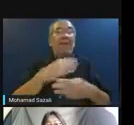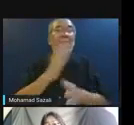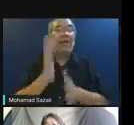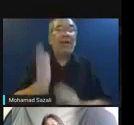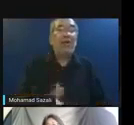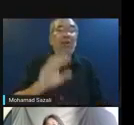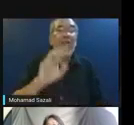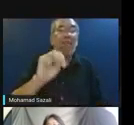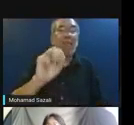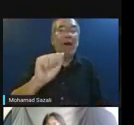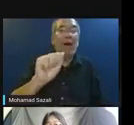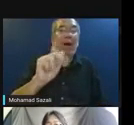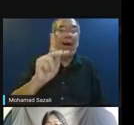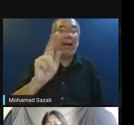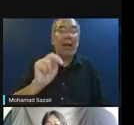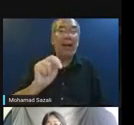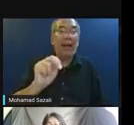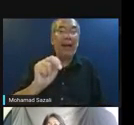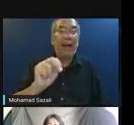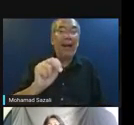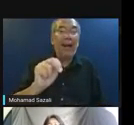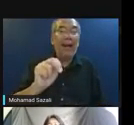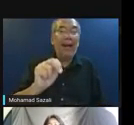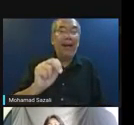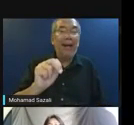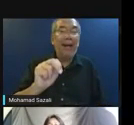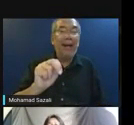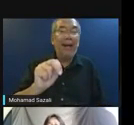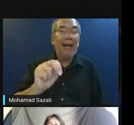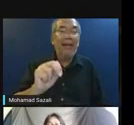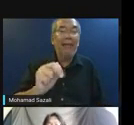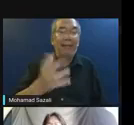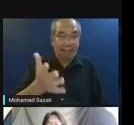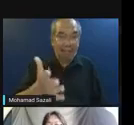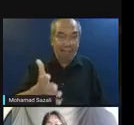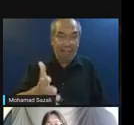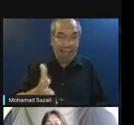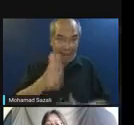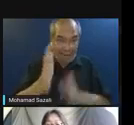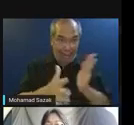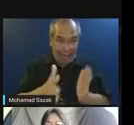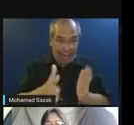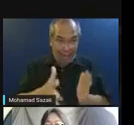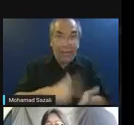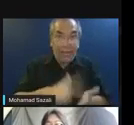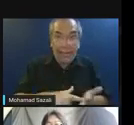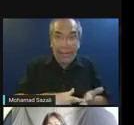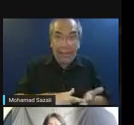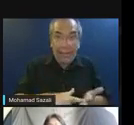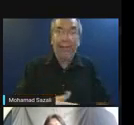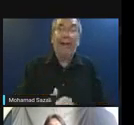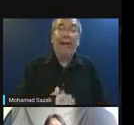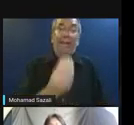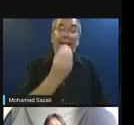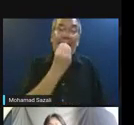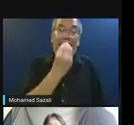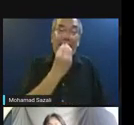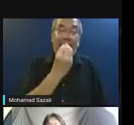For example, if I ask you, how do you sign the word makan or eat?